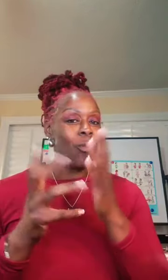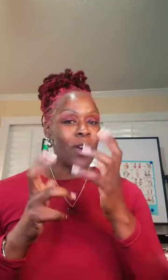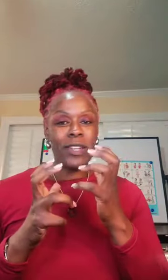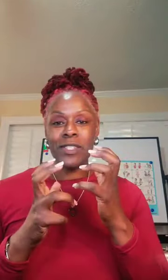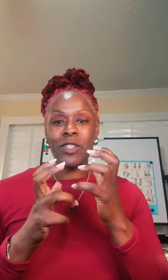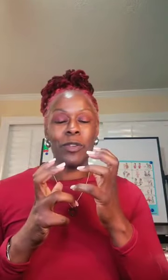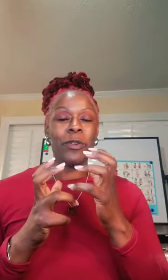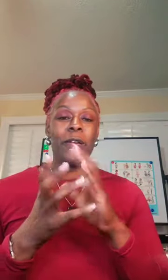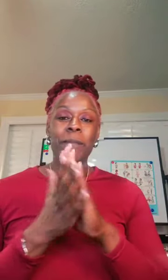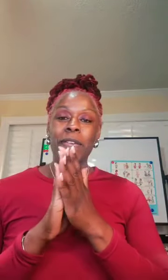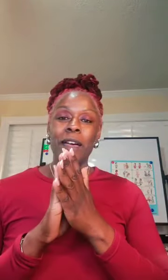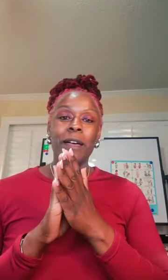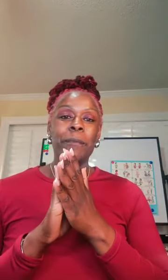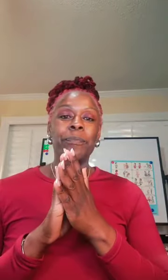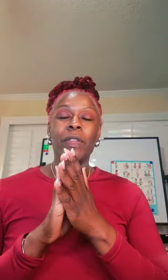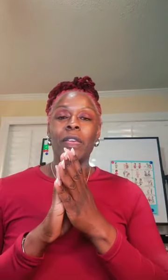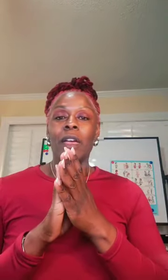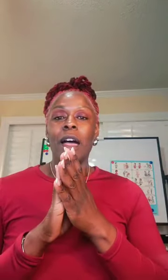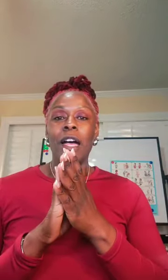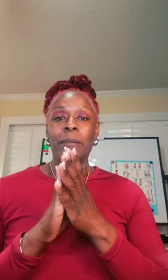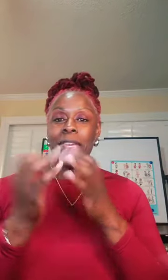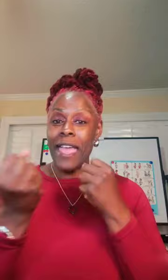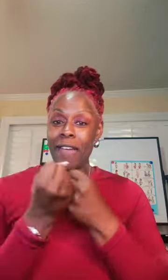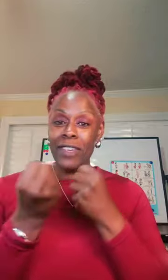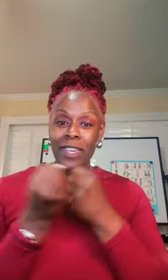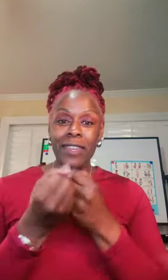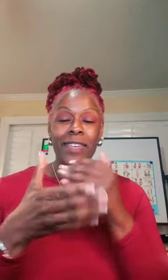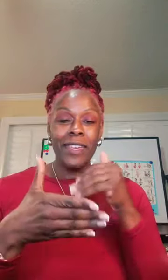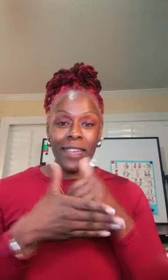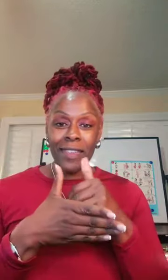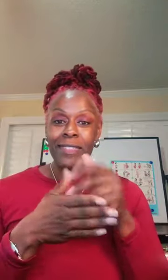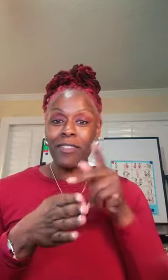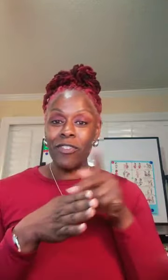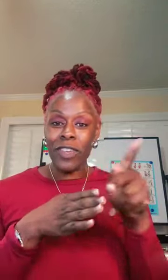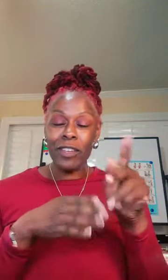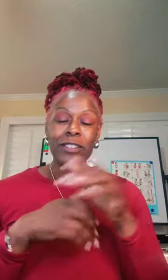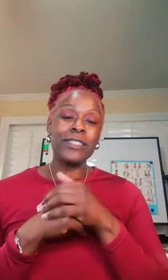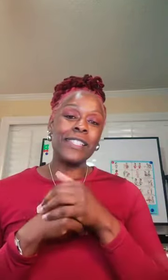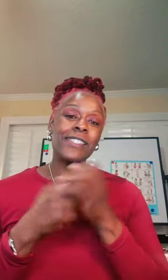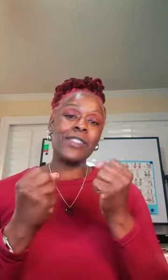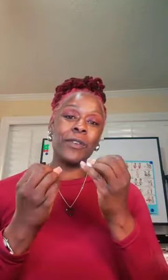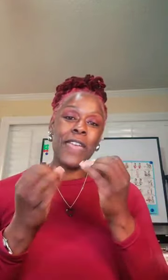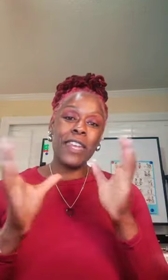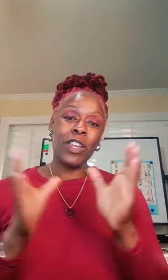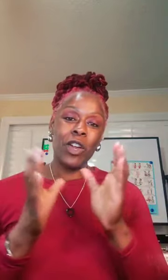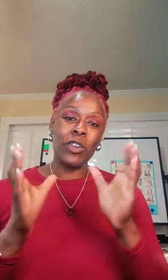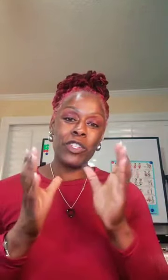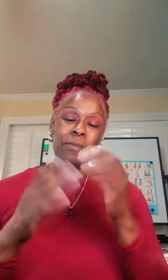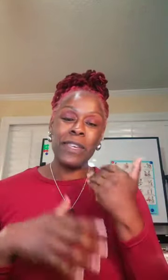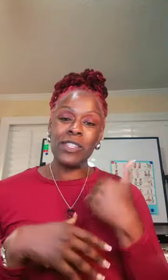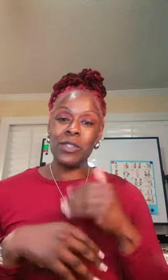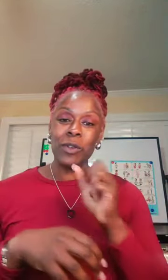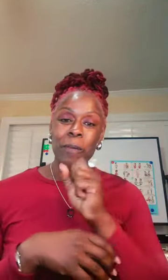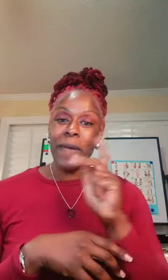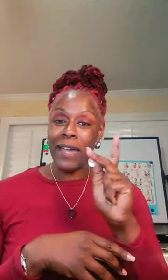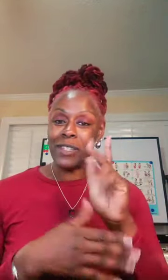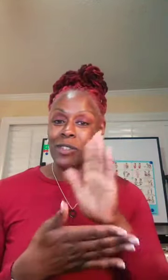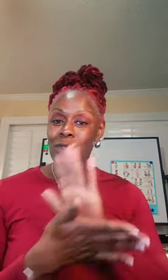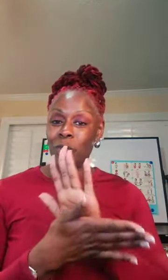wanted to become an advocate in the field. And so that encouraged me to go back to